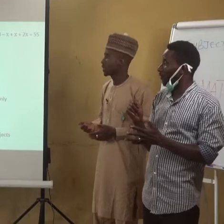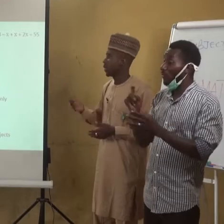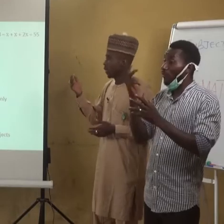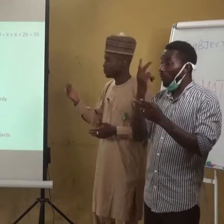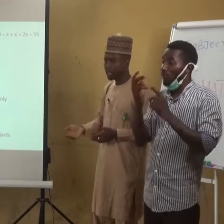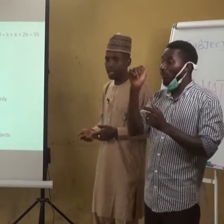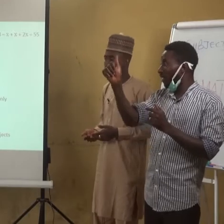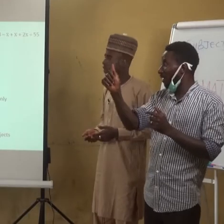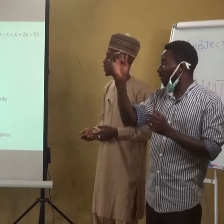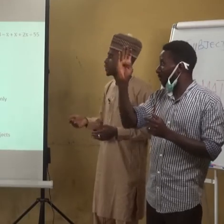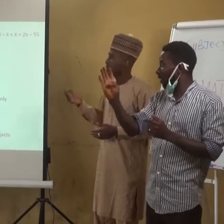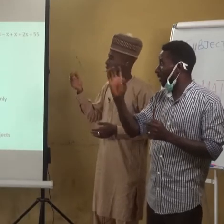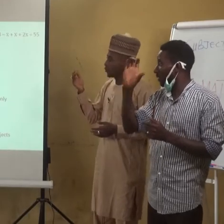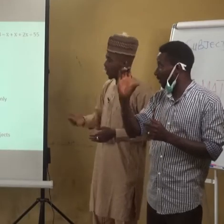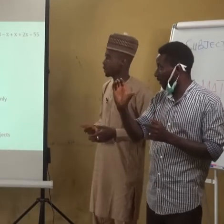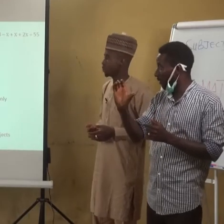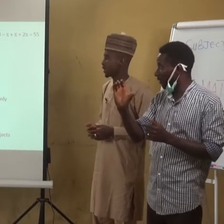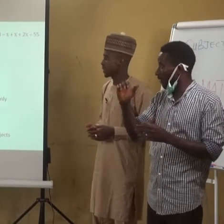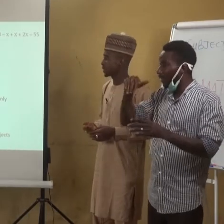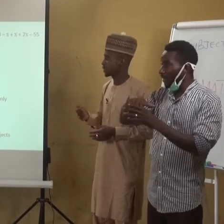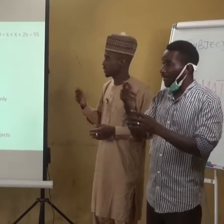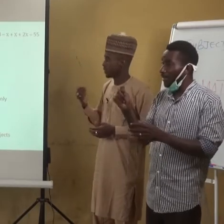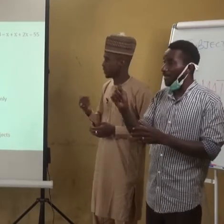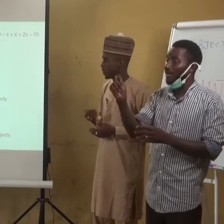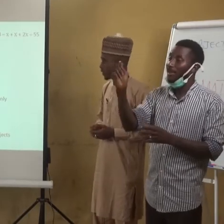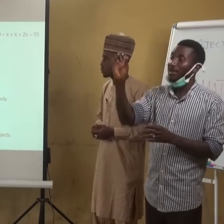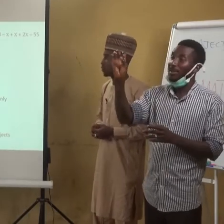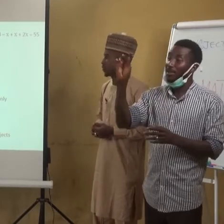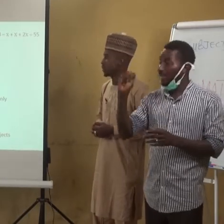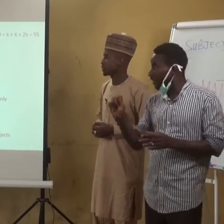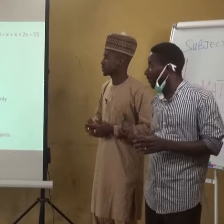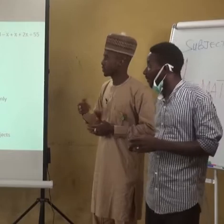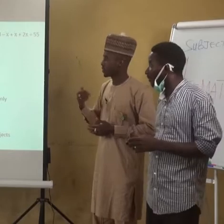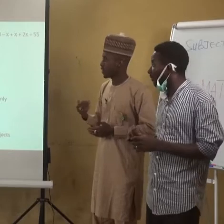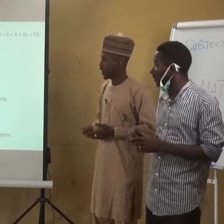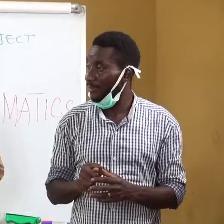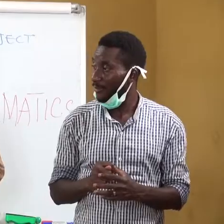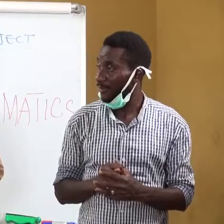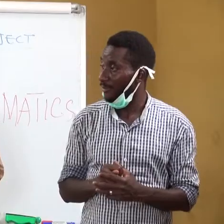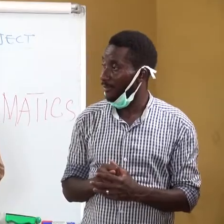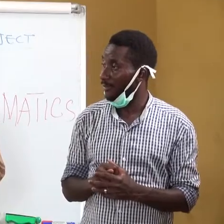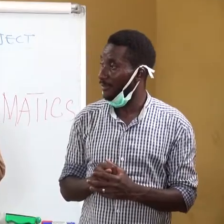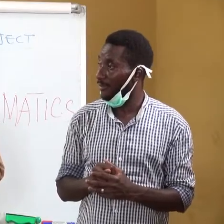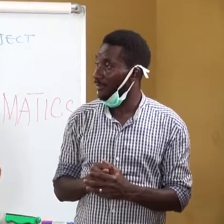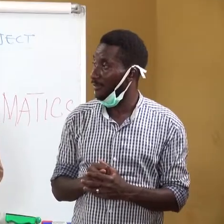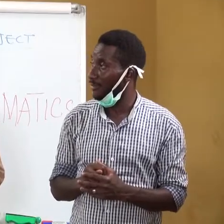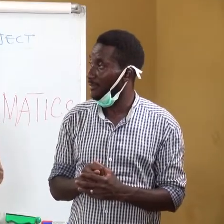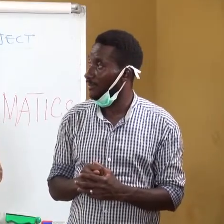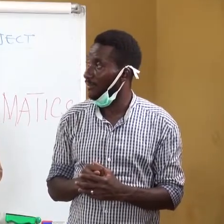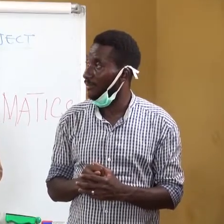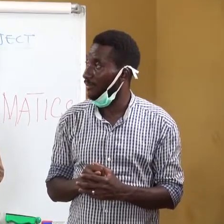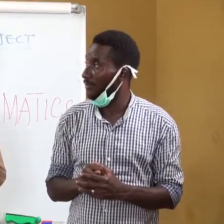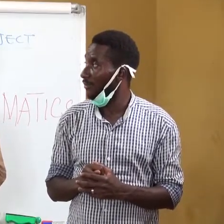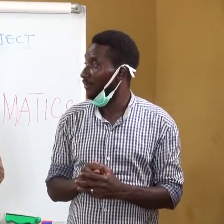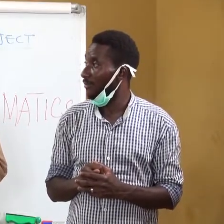a, b, 5 minus x, 8 minus x, x, 6 minus